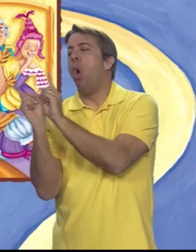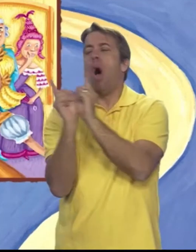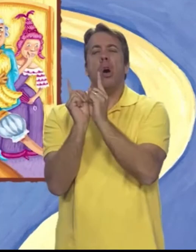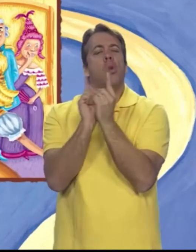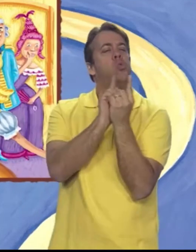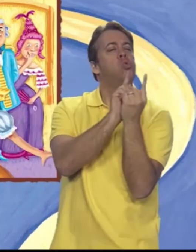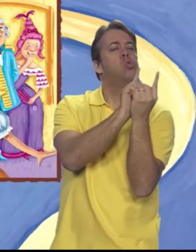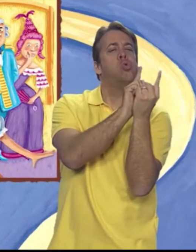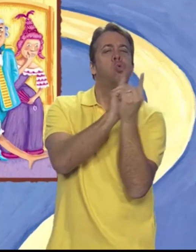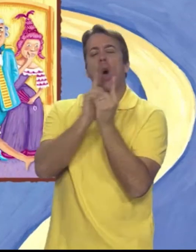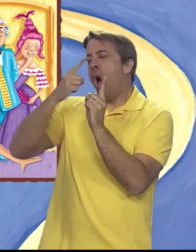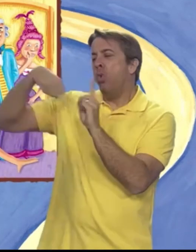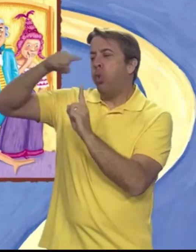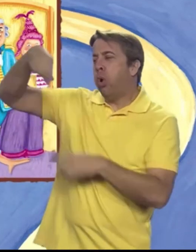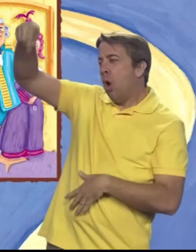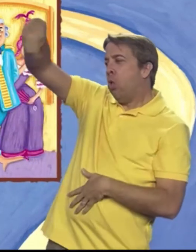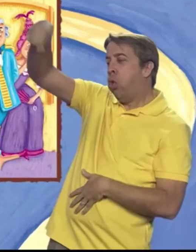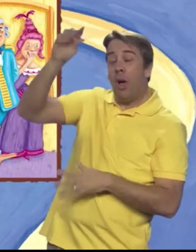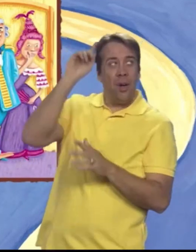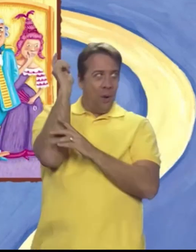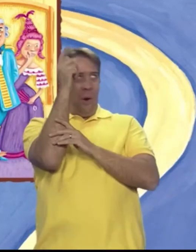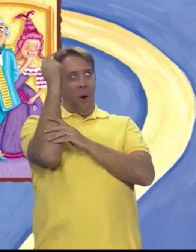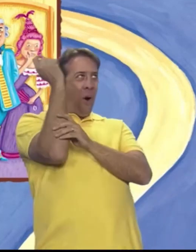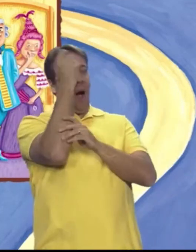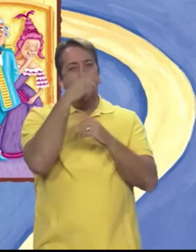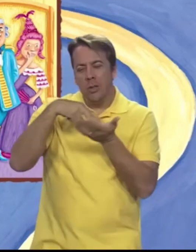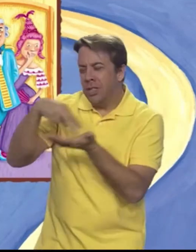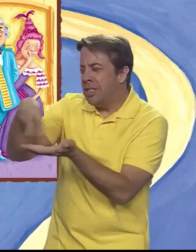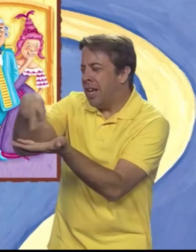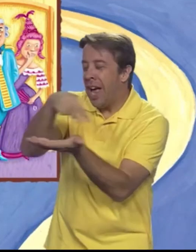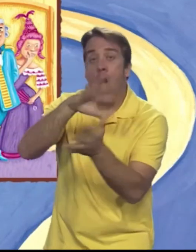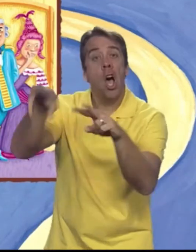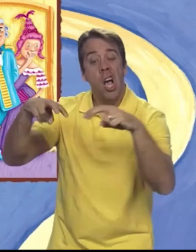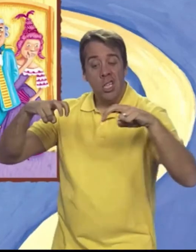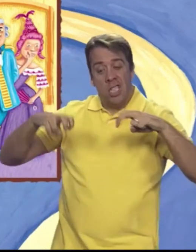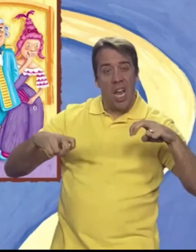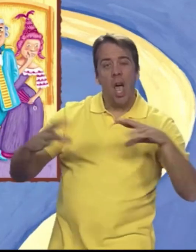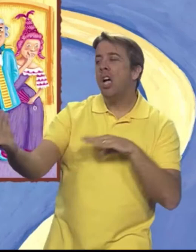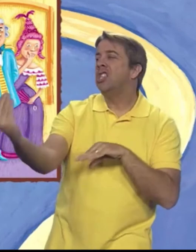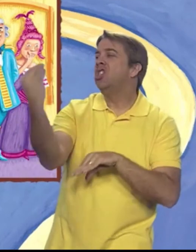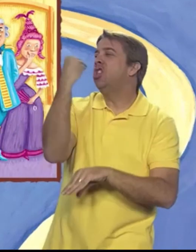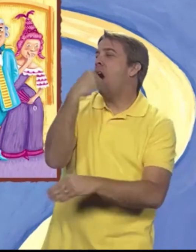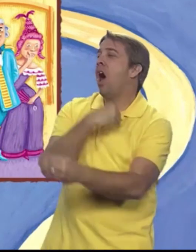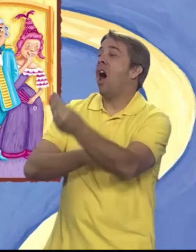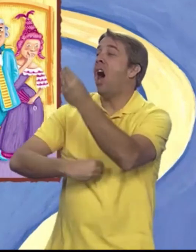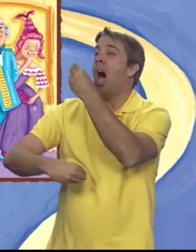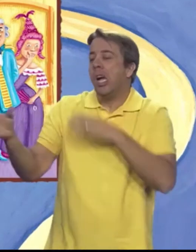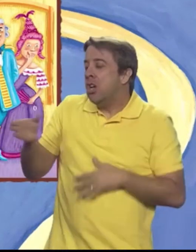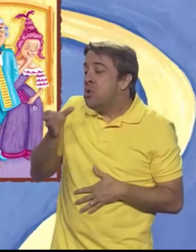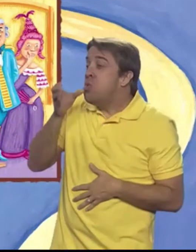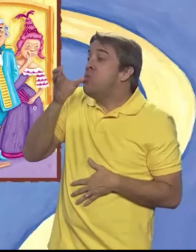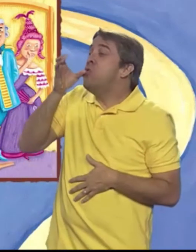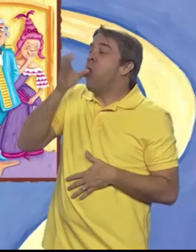again. They ate the finest food and drank the nicest drinks, and danced some more.